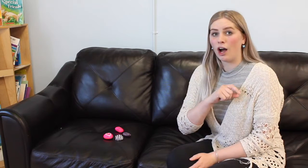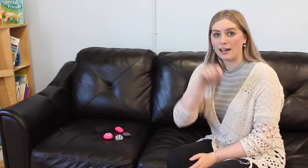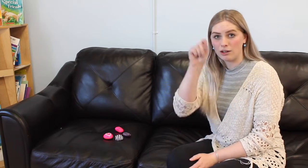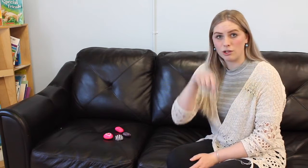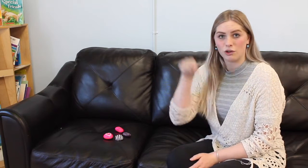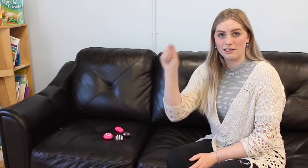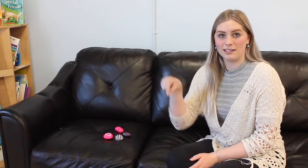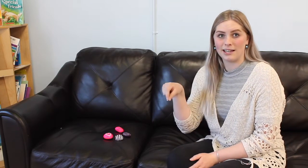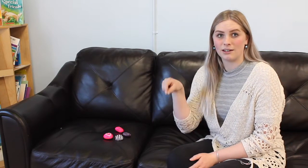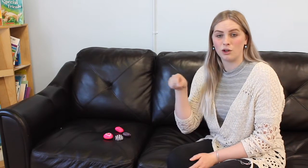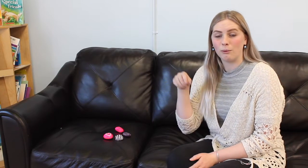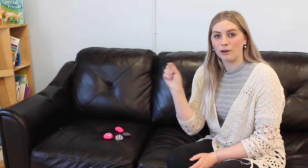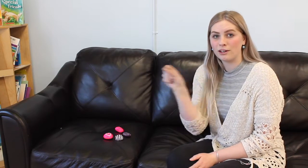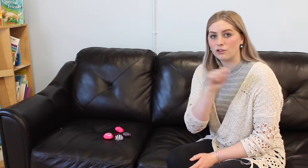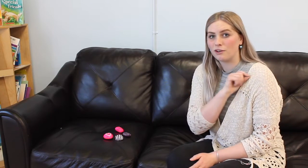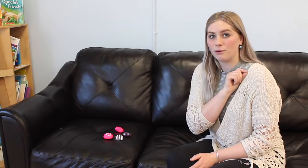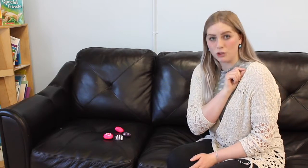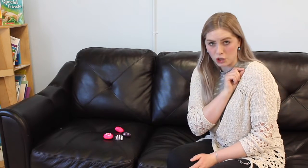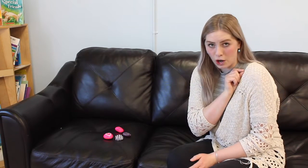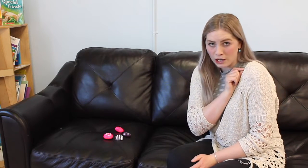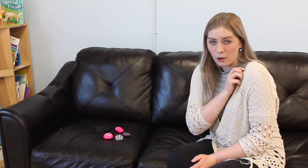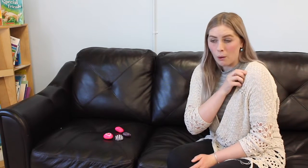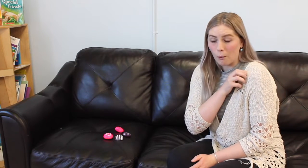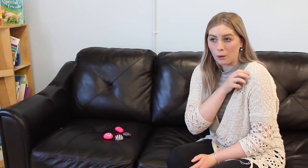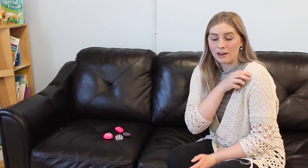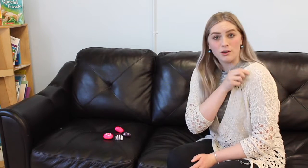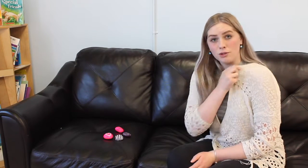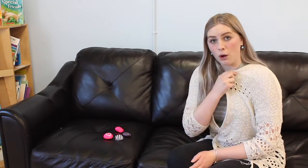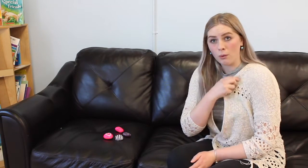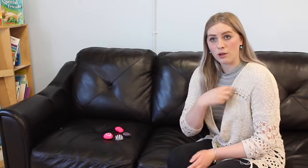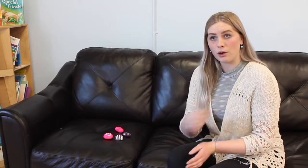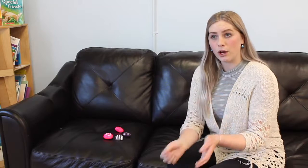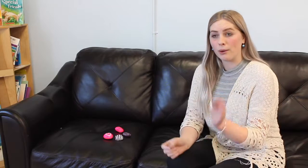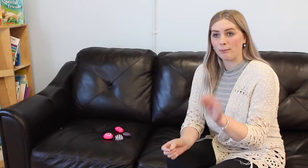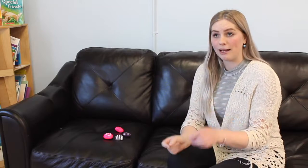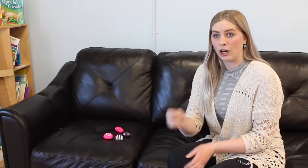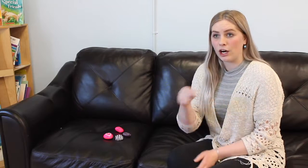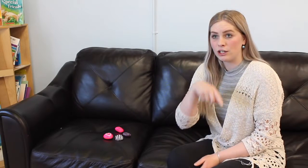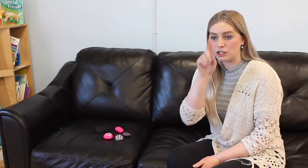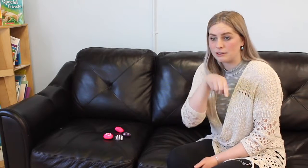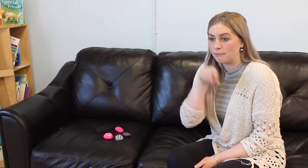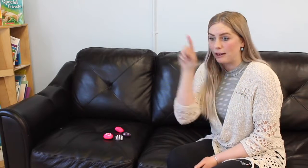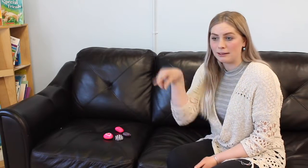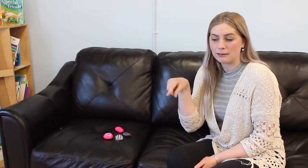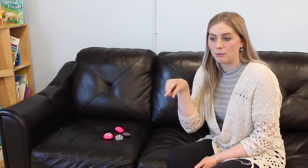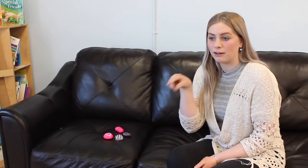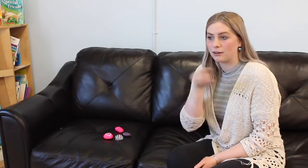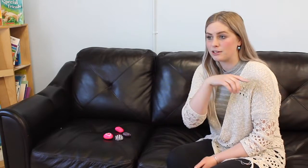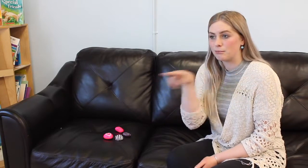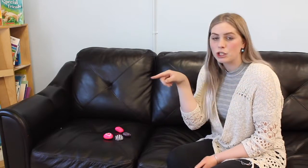and you can draw a tic-tac-toe board in your driveway with chalk. Or if you don't, you could go in your backyard and just find a little spot that there's some